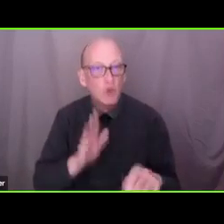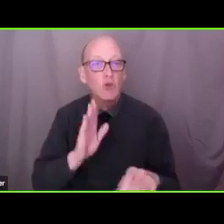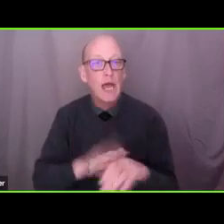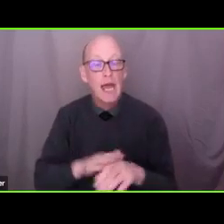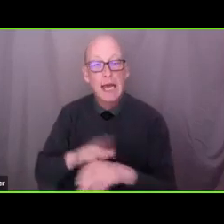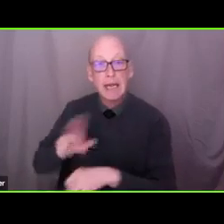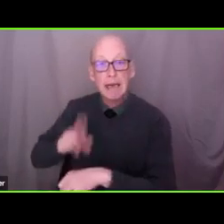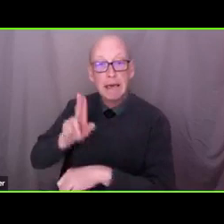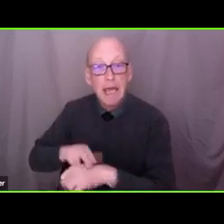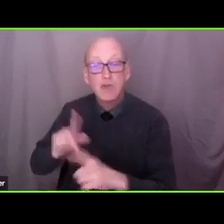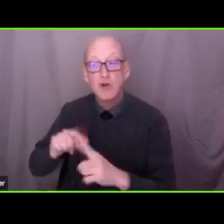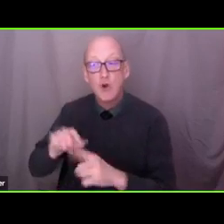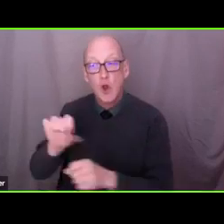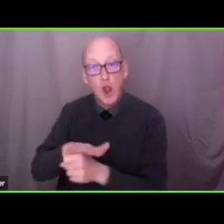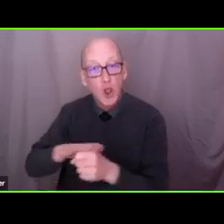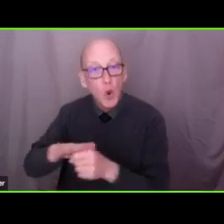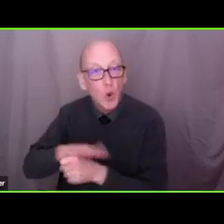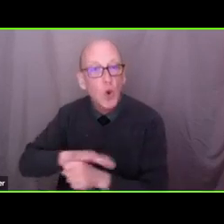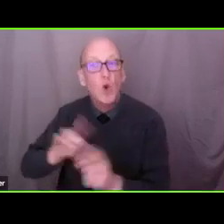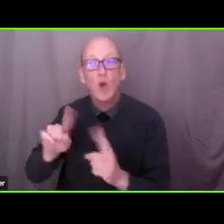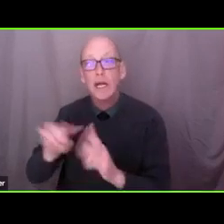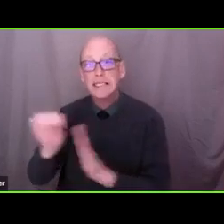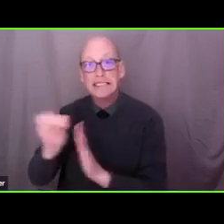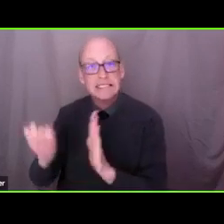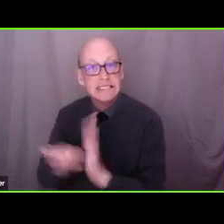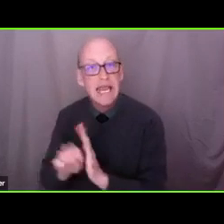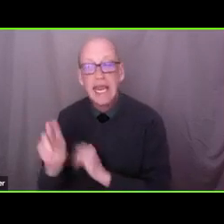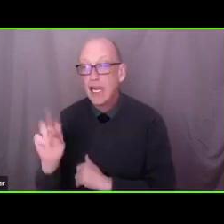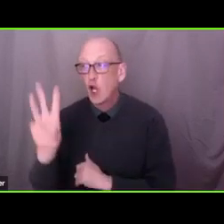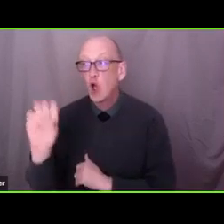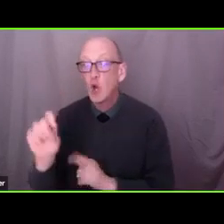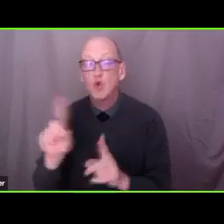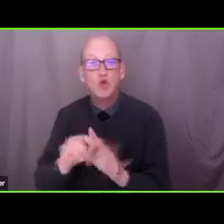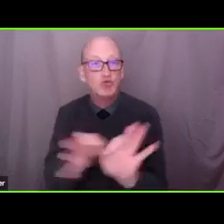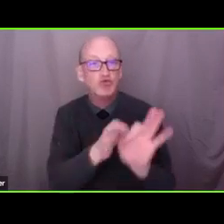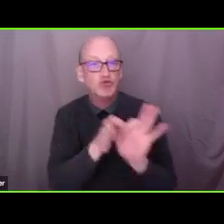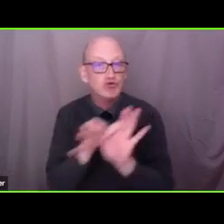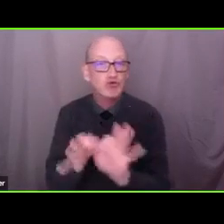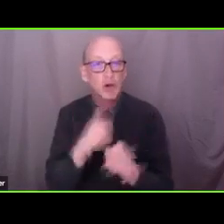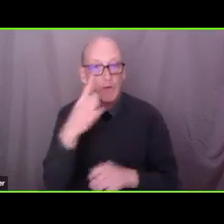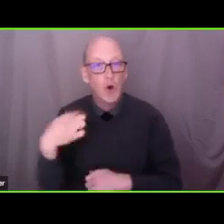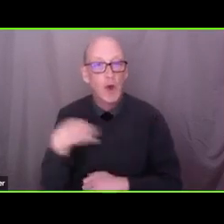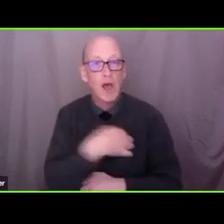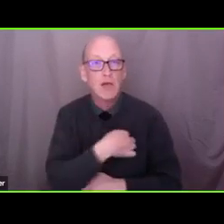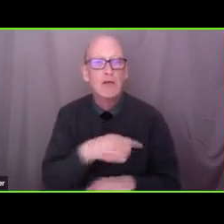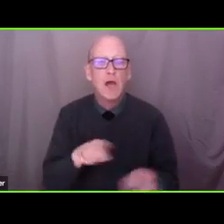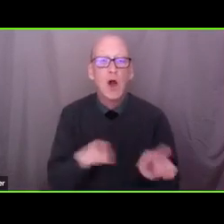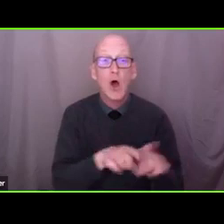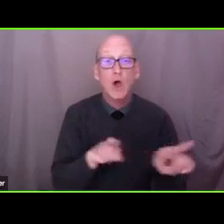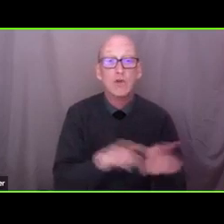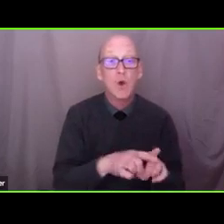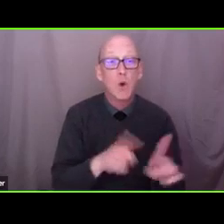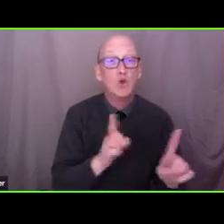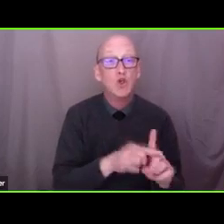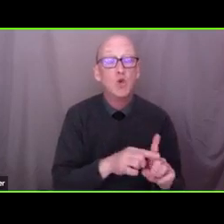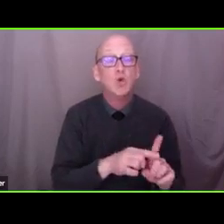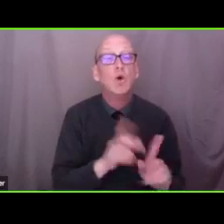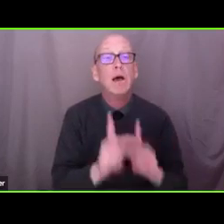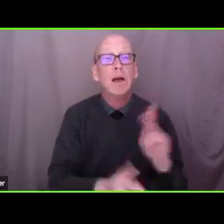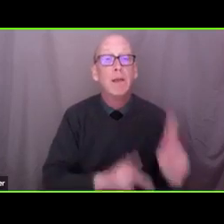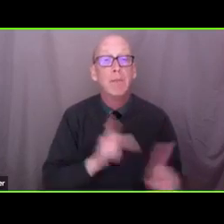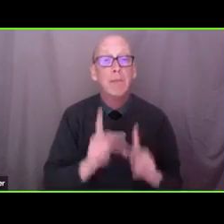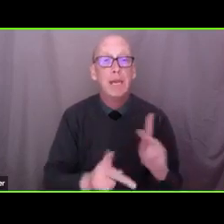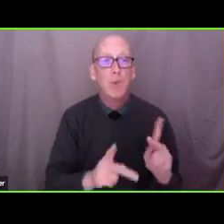and state news translating for us. And thank you to the reporters who are taking time out to translate in